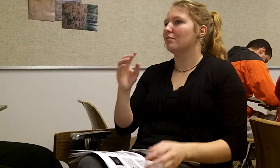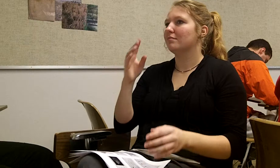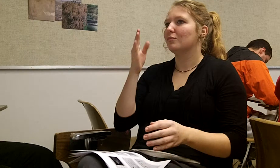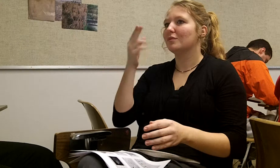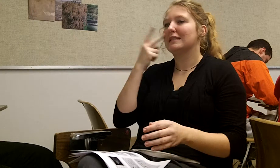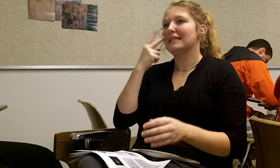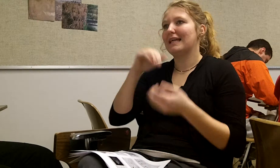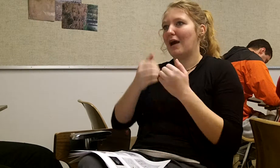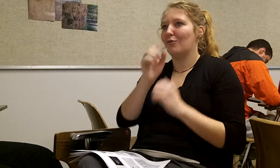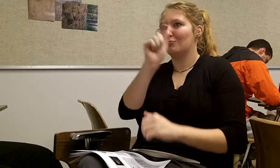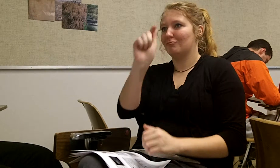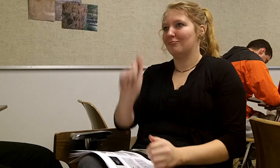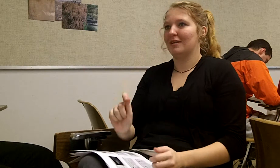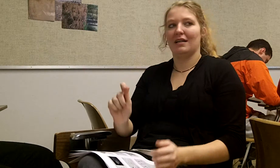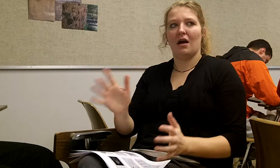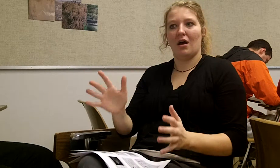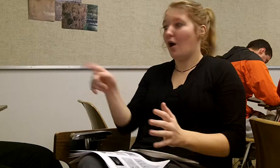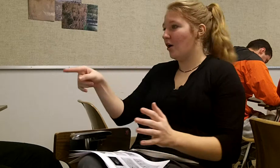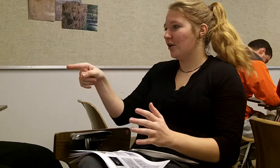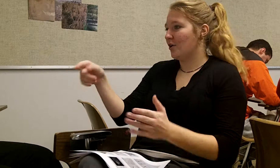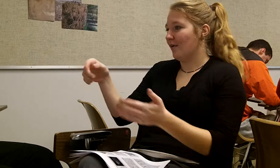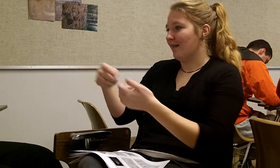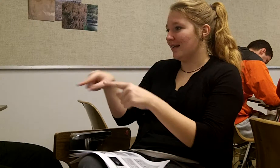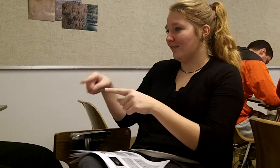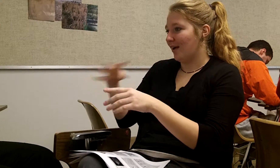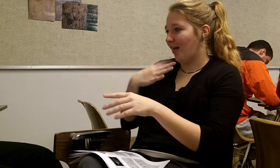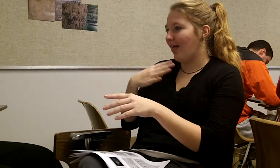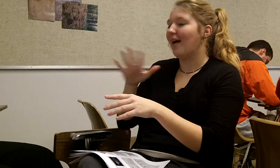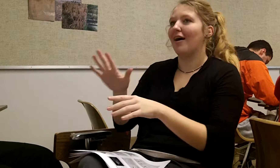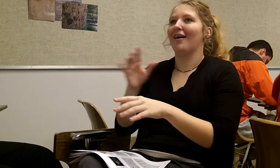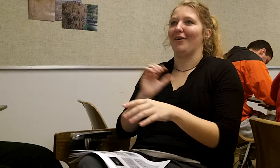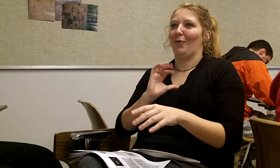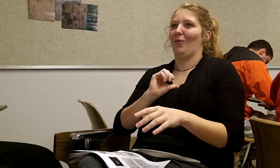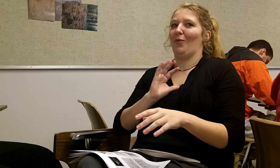Uh-oh. You have another one? Sweet. Oh,